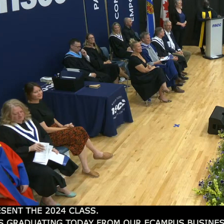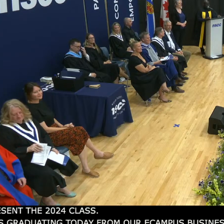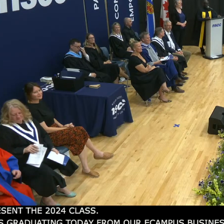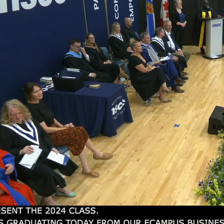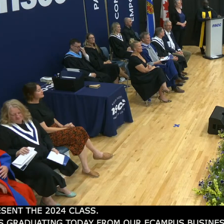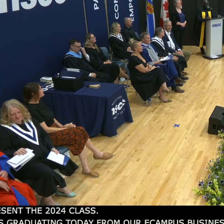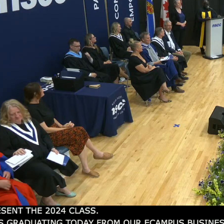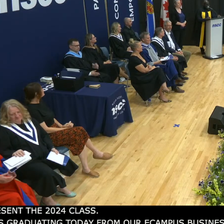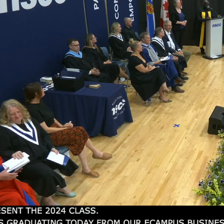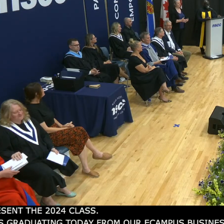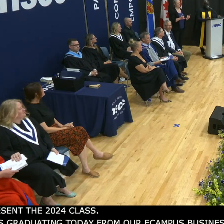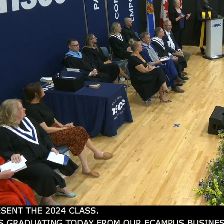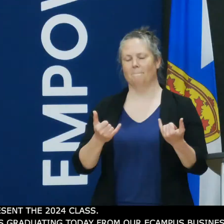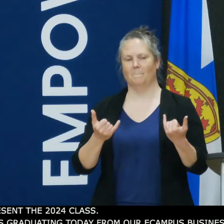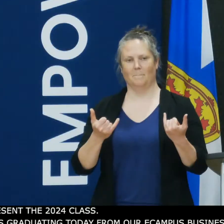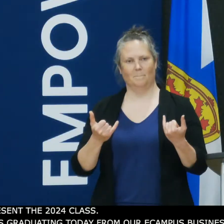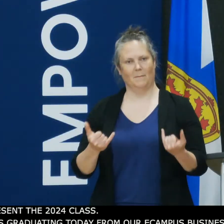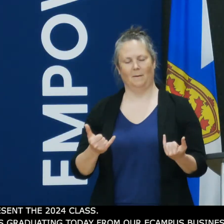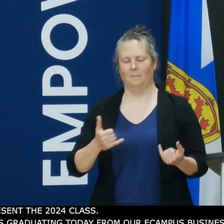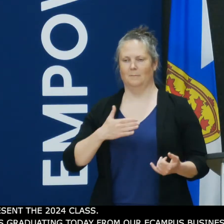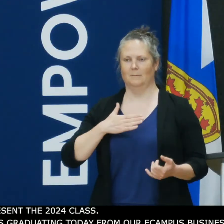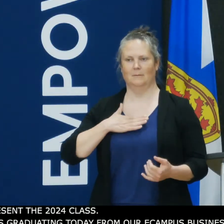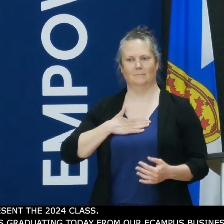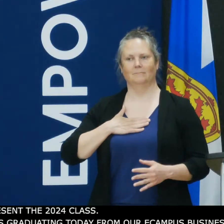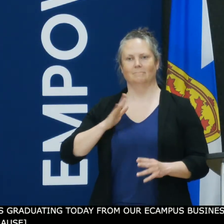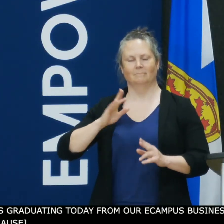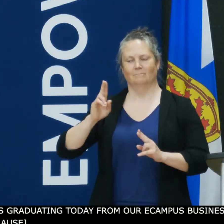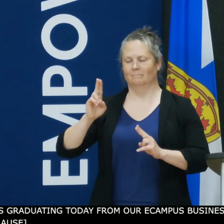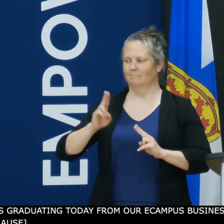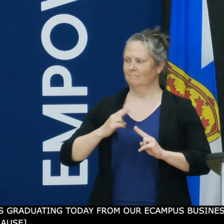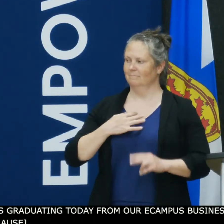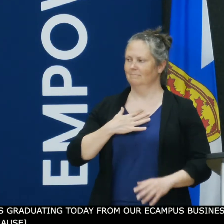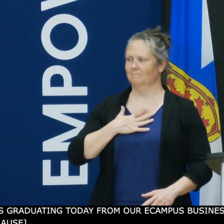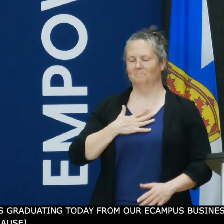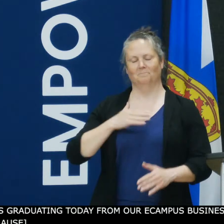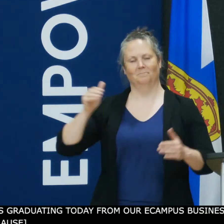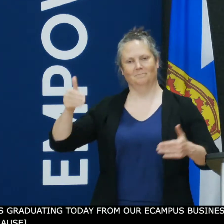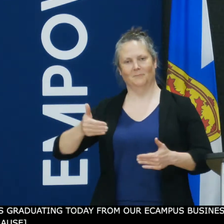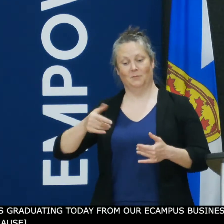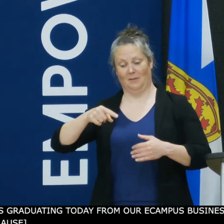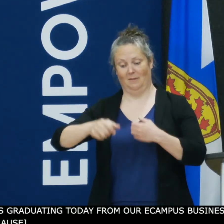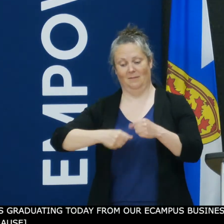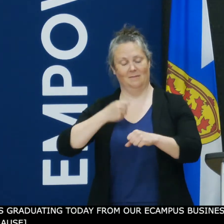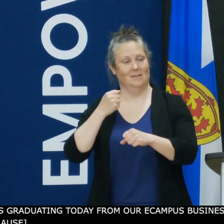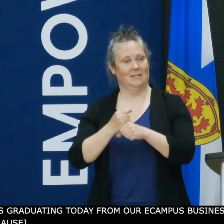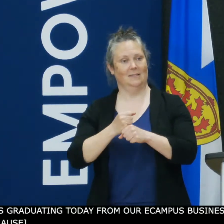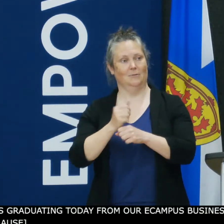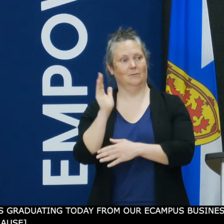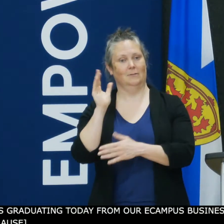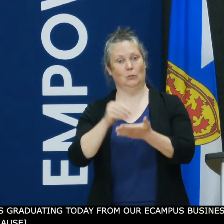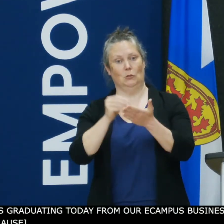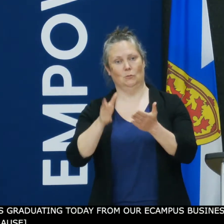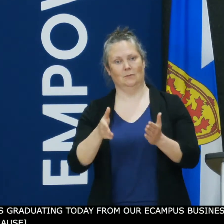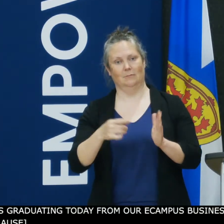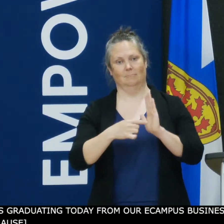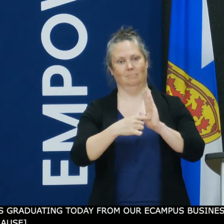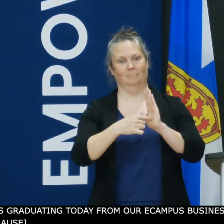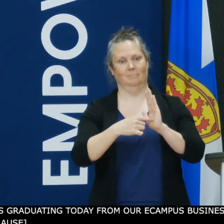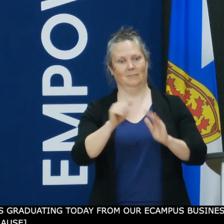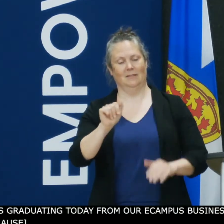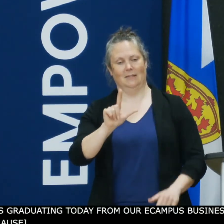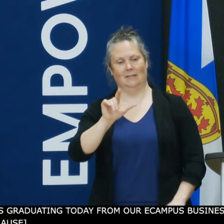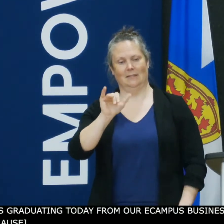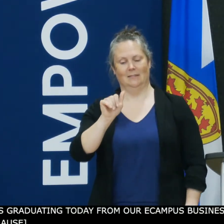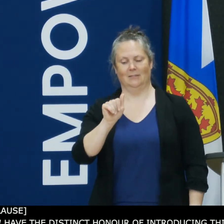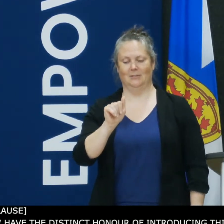I now have the distinct honor of introducing this year's valedictorian. Alicia Ekianabo